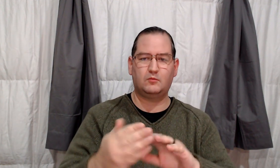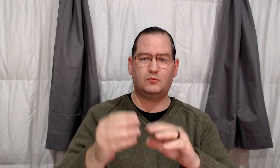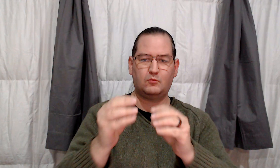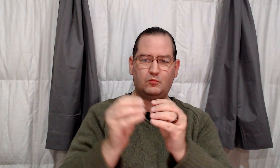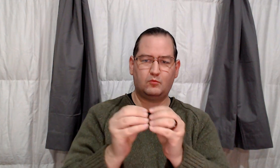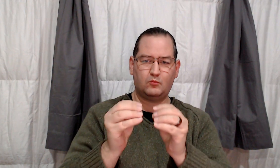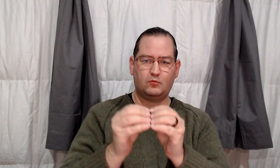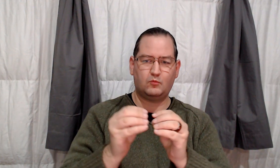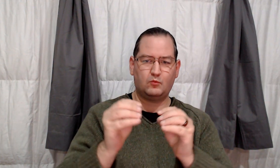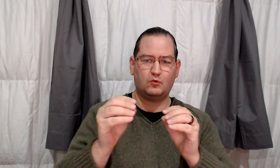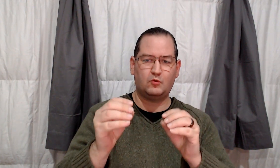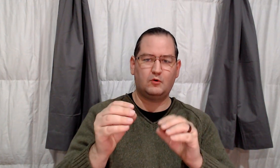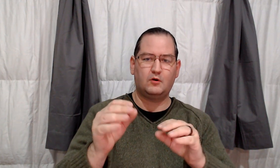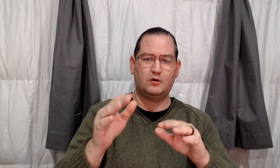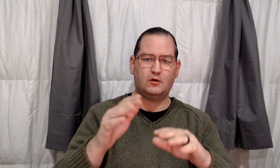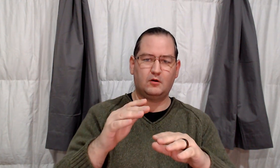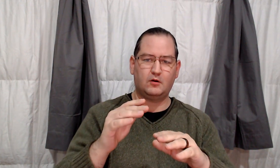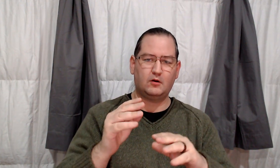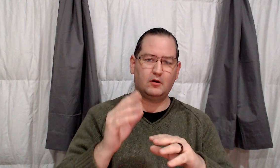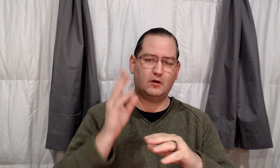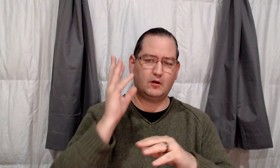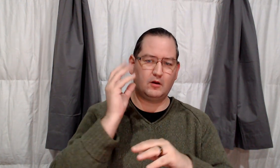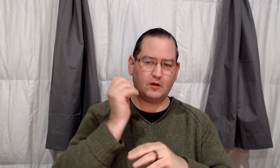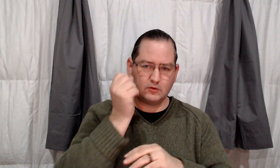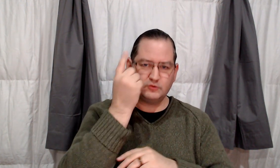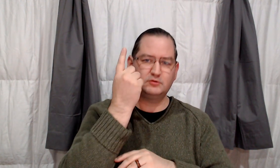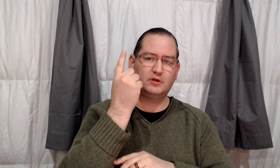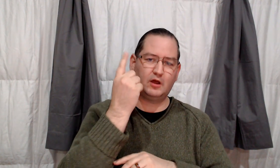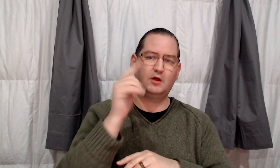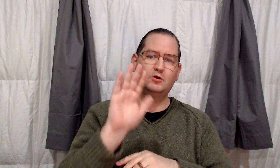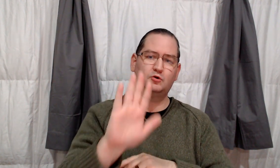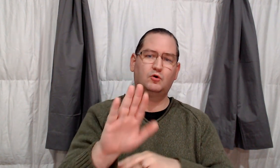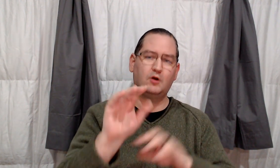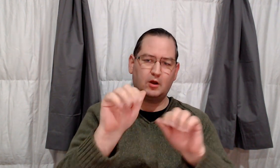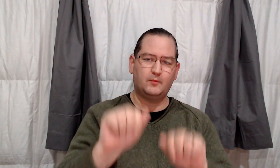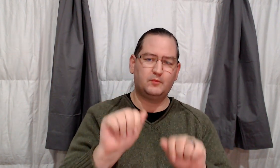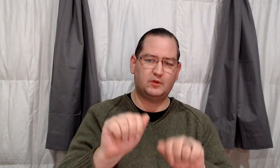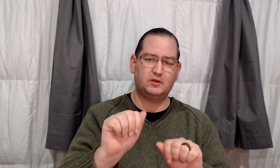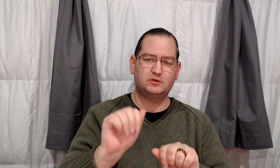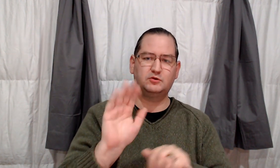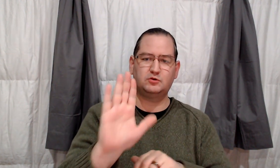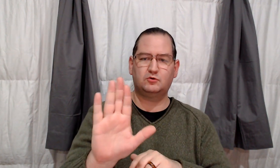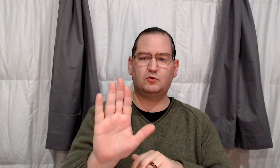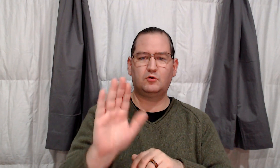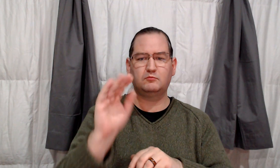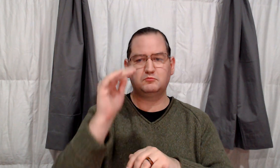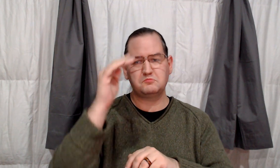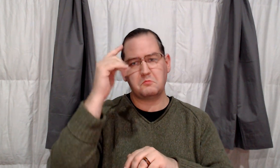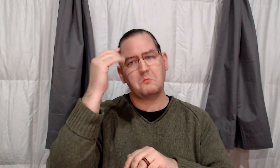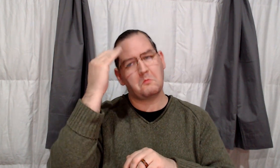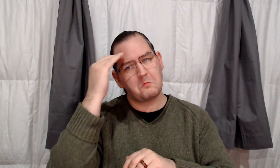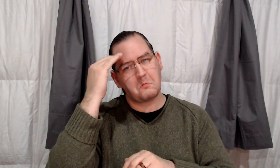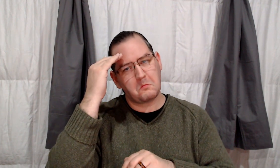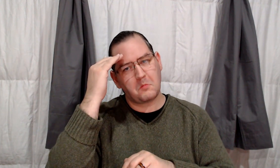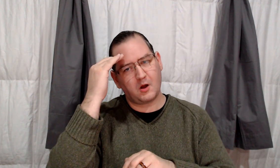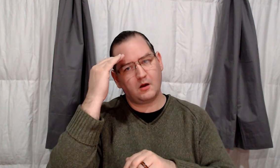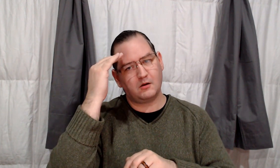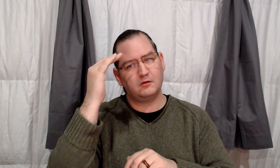to learn as you relax. And the mind begins to drift down toward a place of